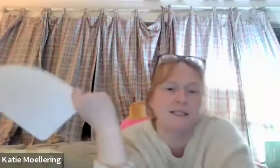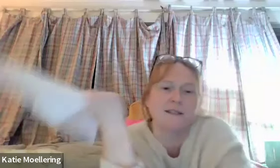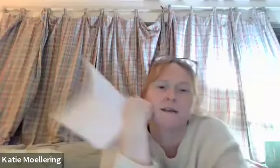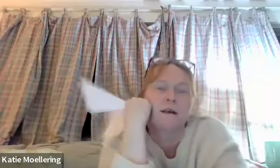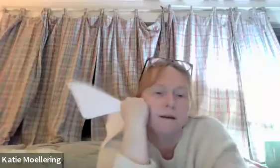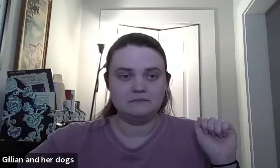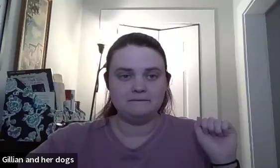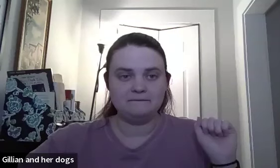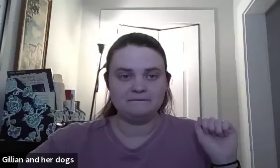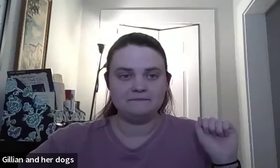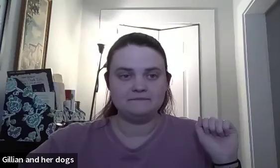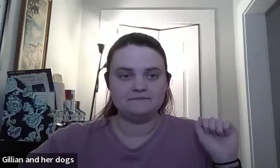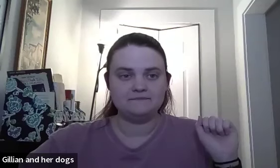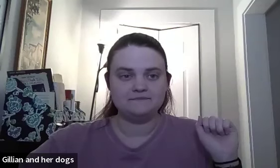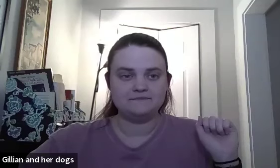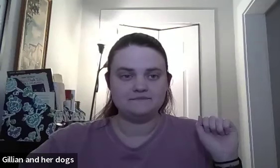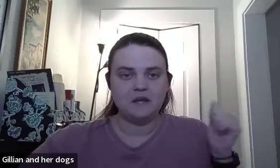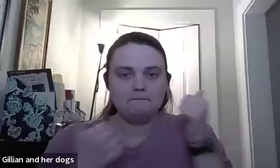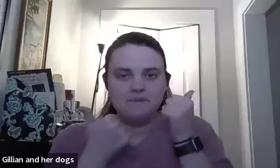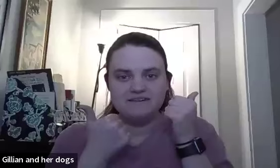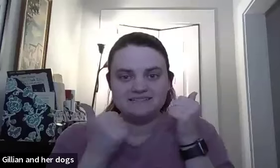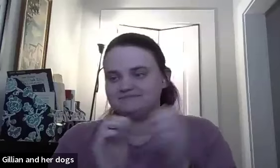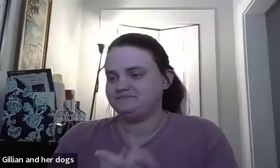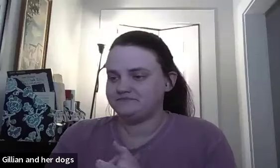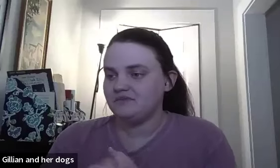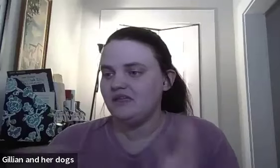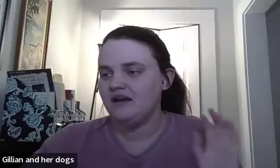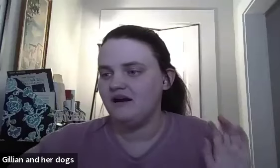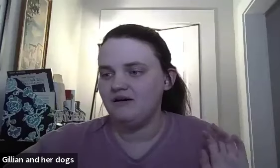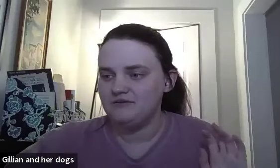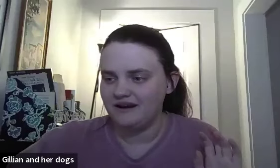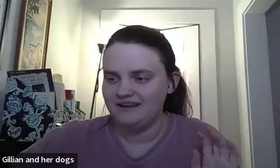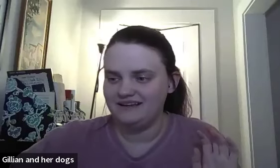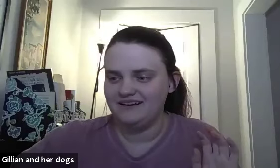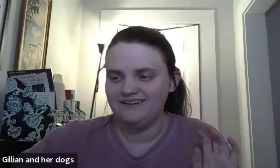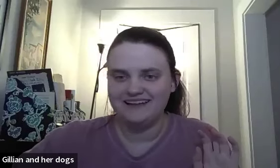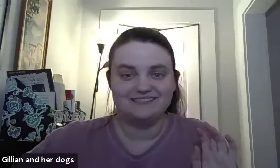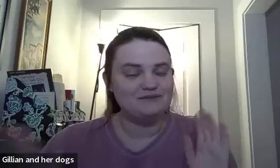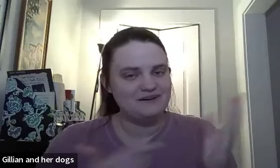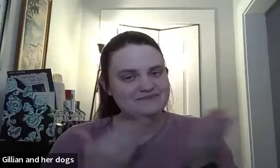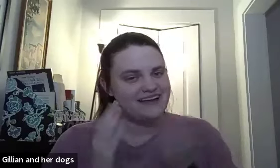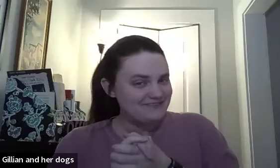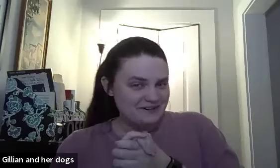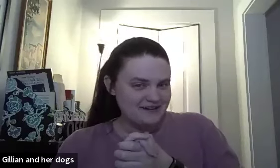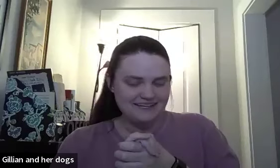lessons Mhm. and make some notes. Perfect. Alrighty. Okay, so welcome back,